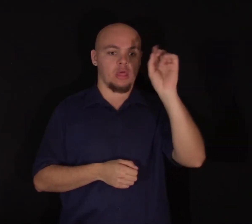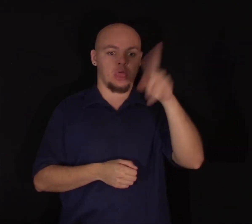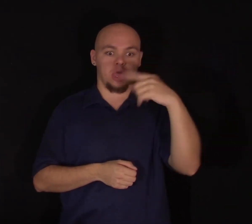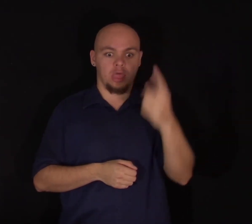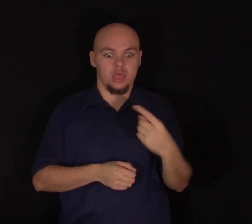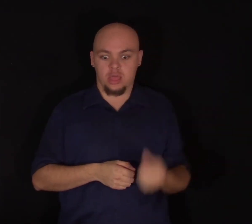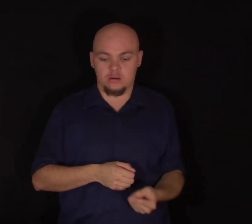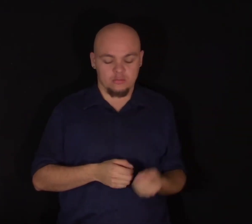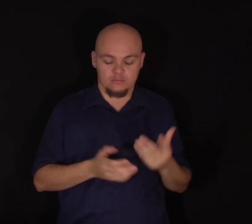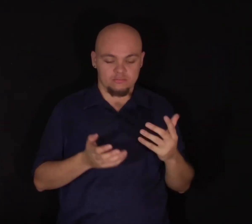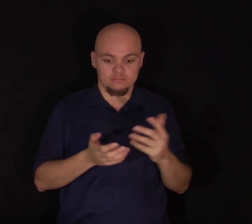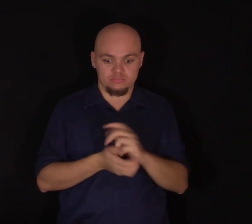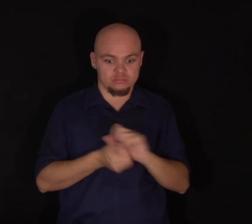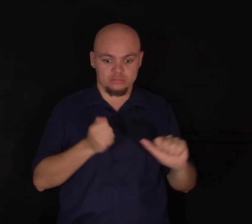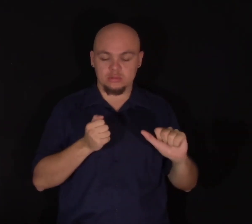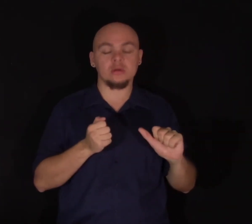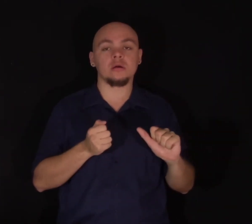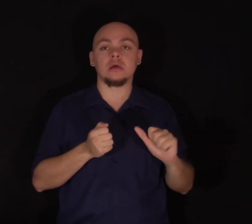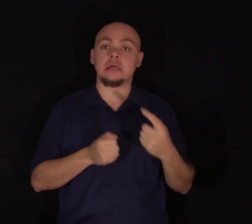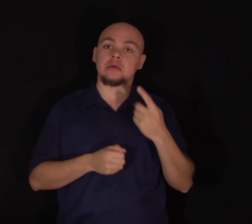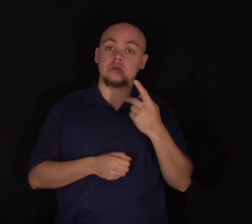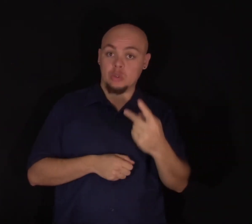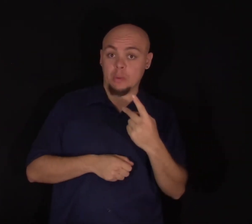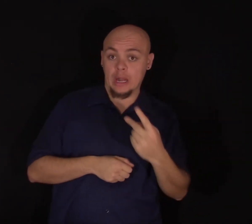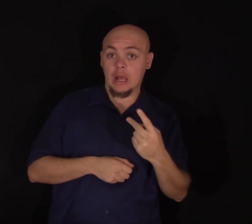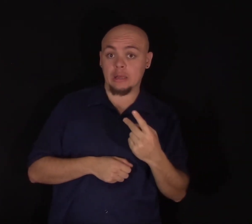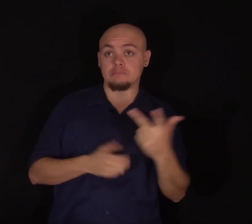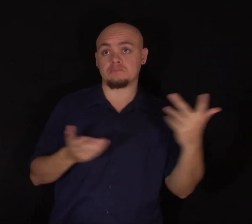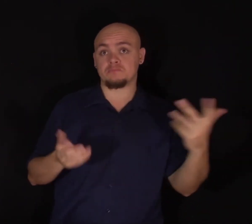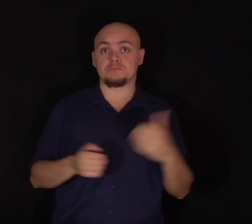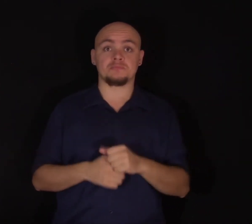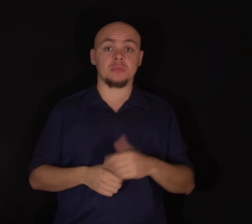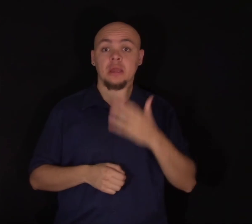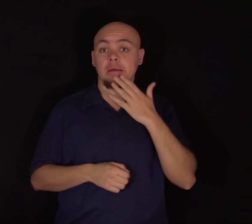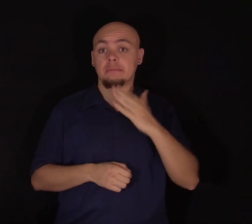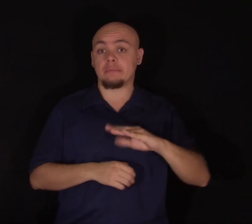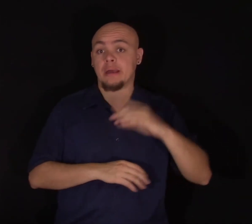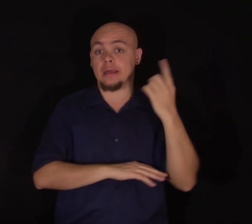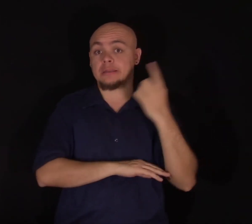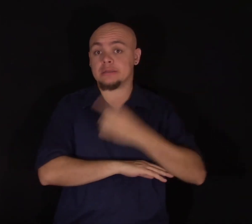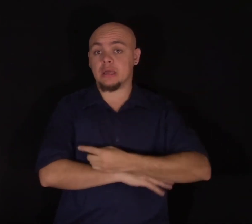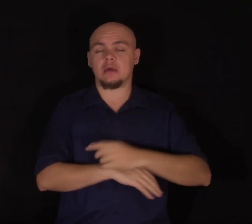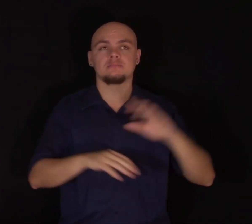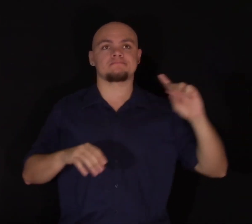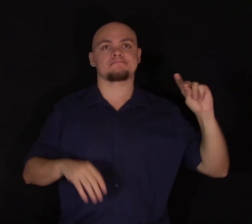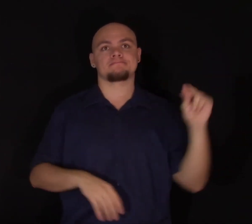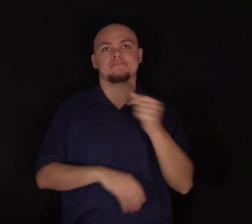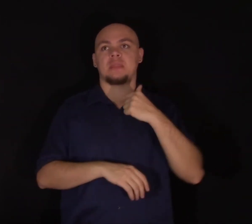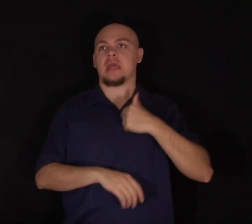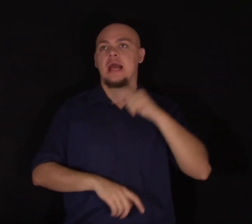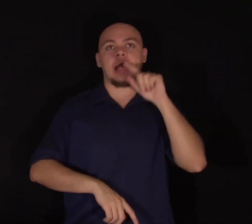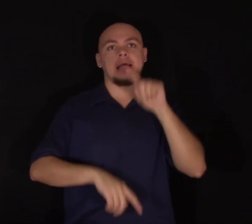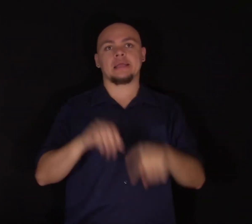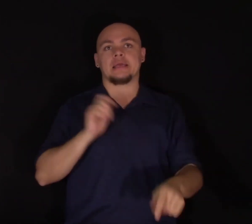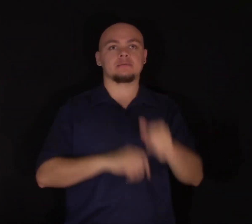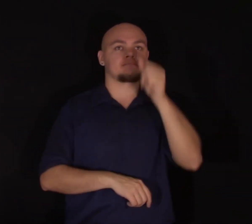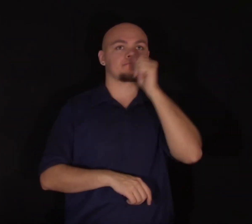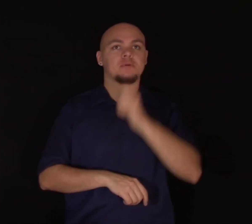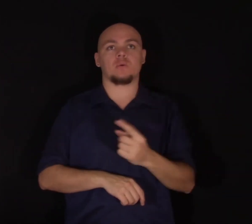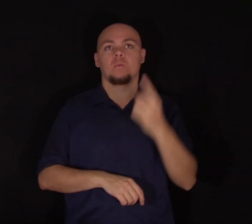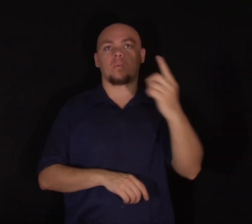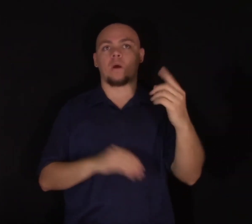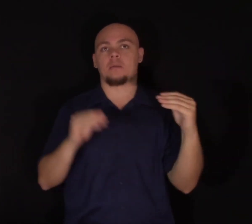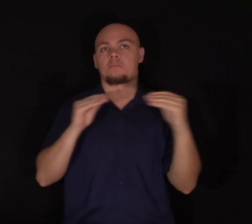or I can say that, maybe we've had a bad day, and we can say, man, I cannot handle one